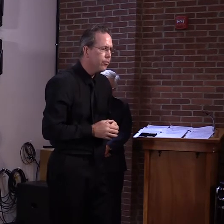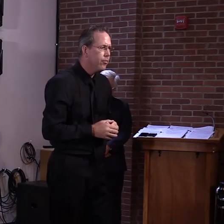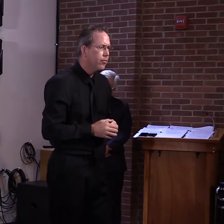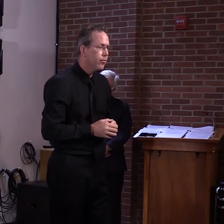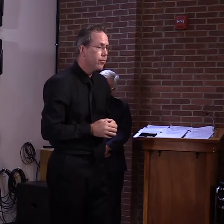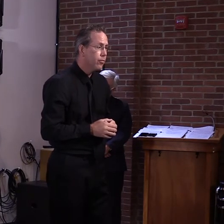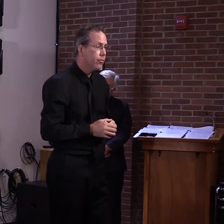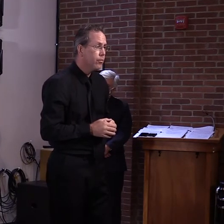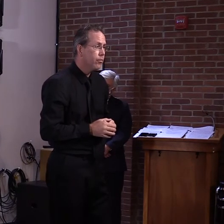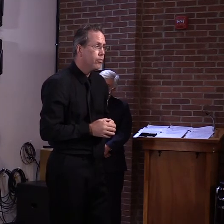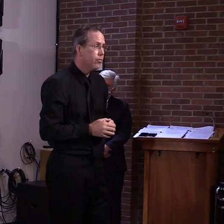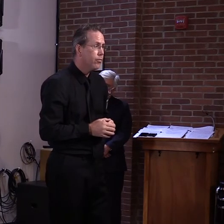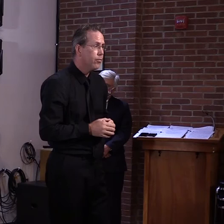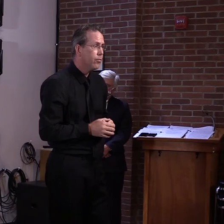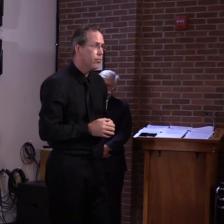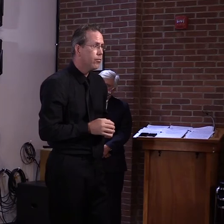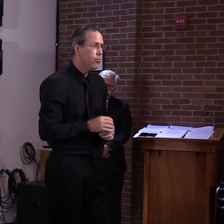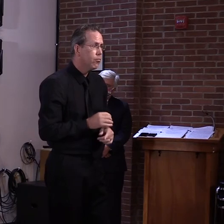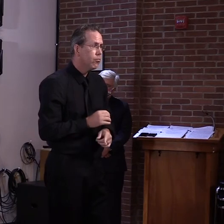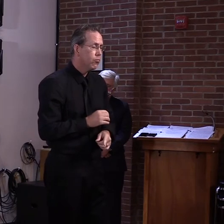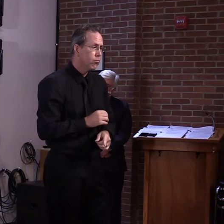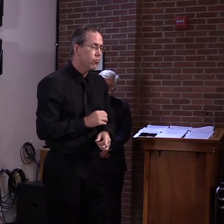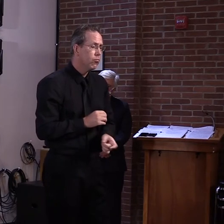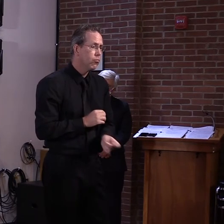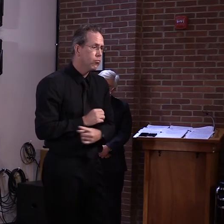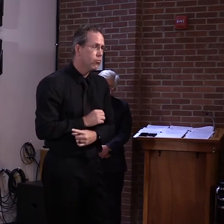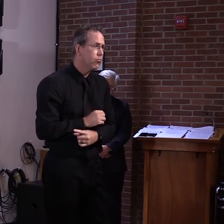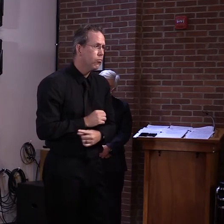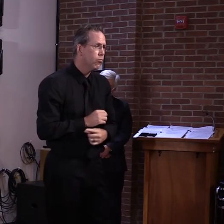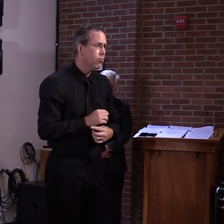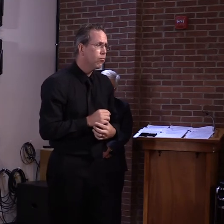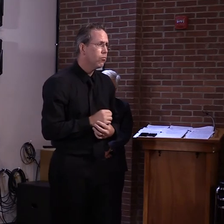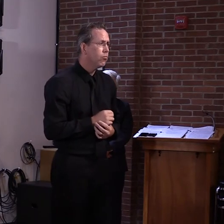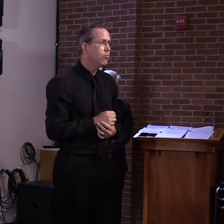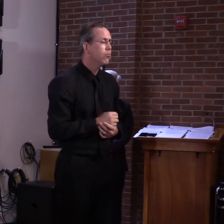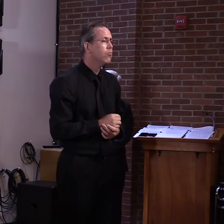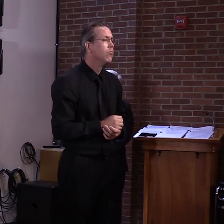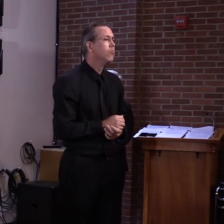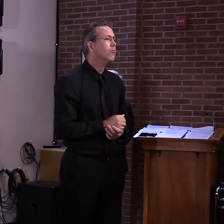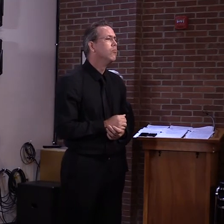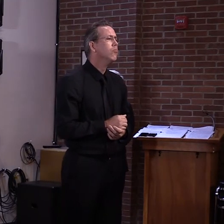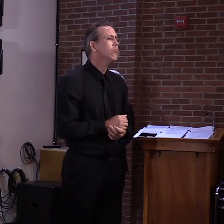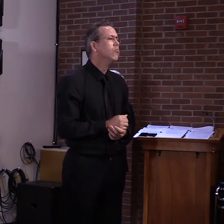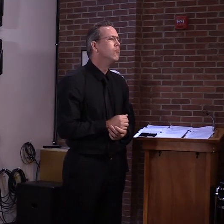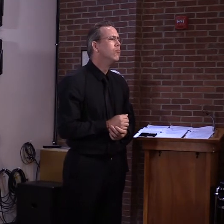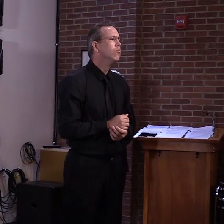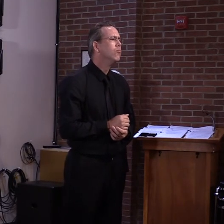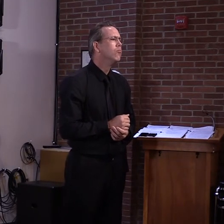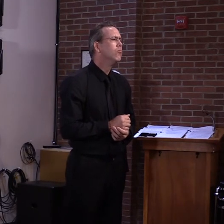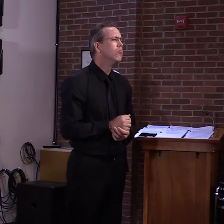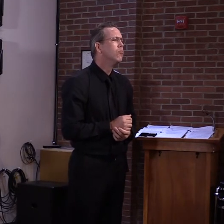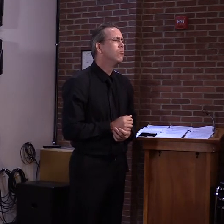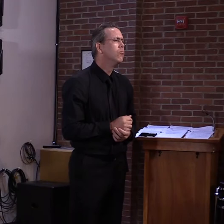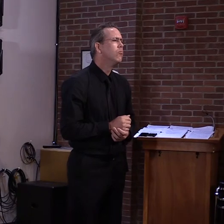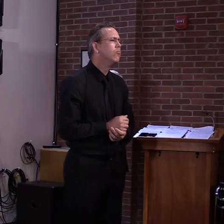Okay, and does leaf debris in cityscapes and particularly urban